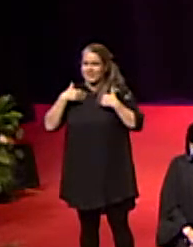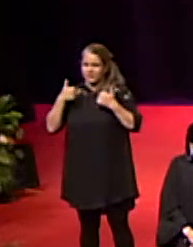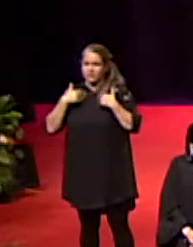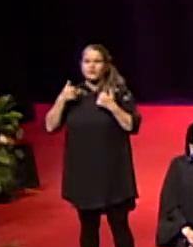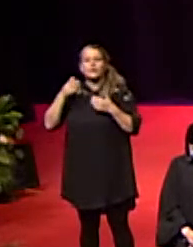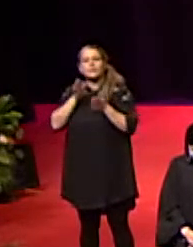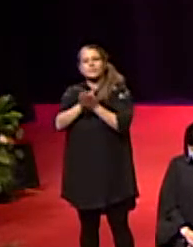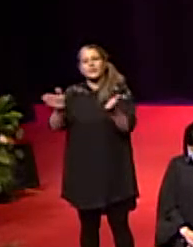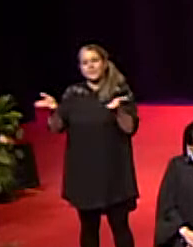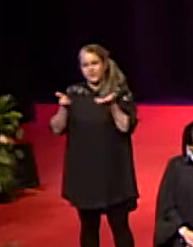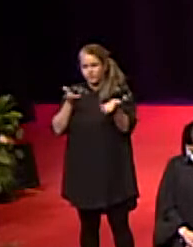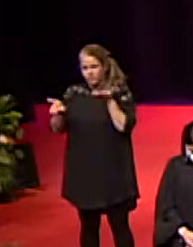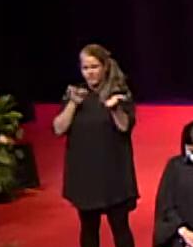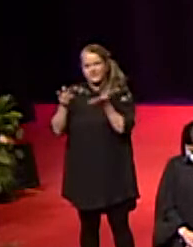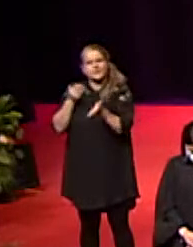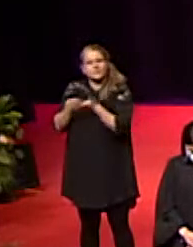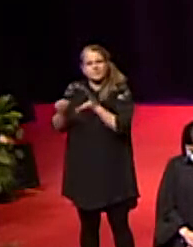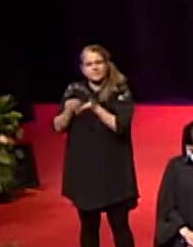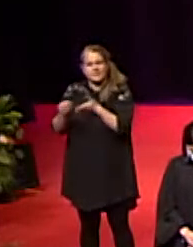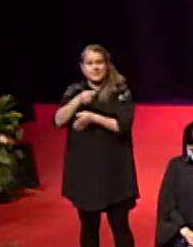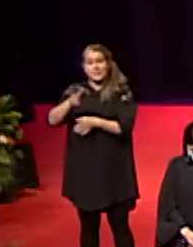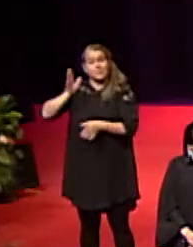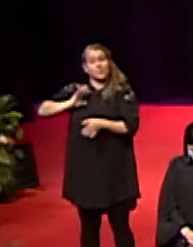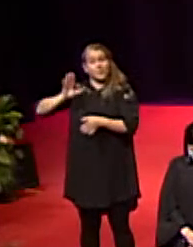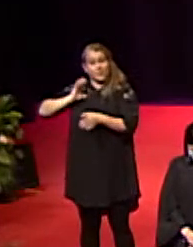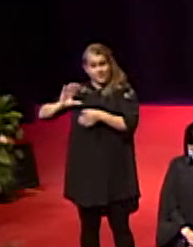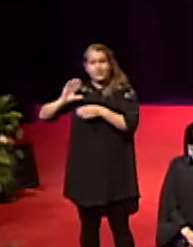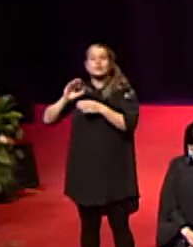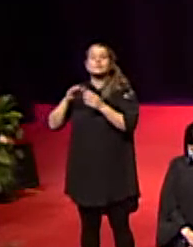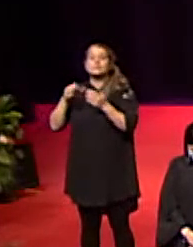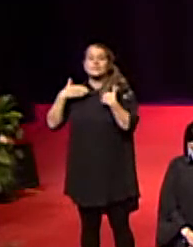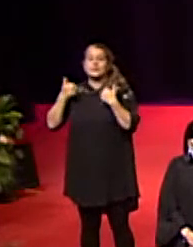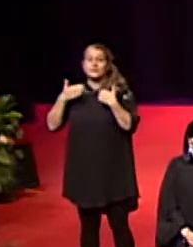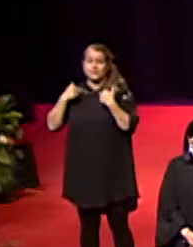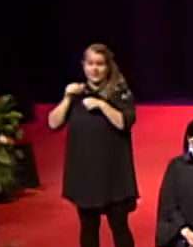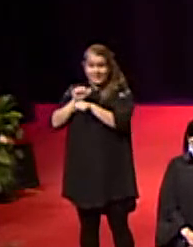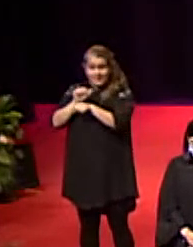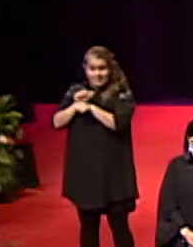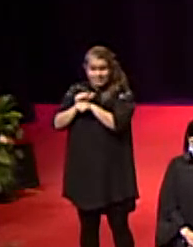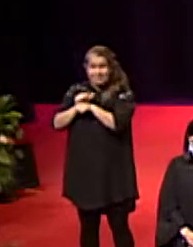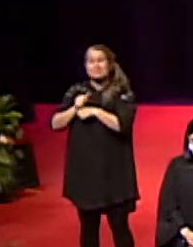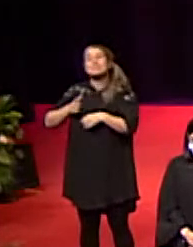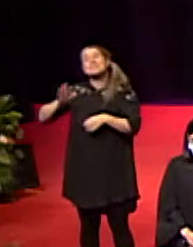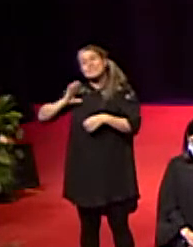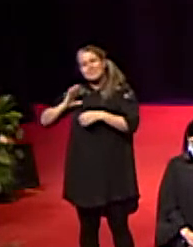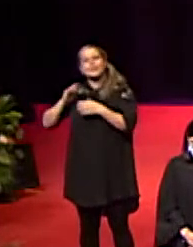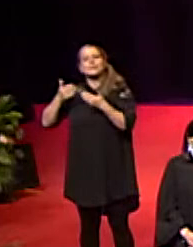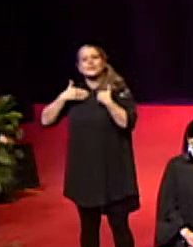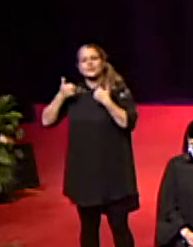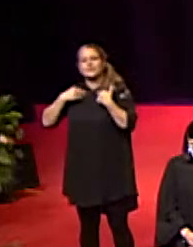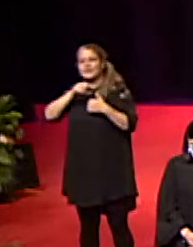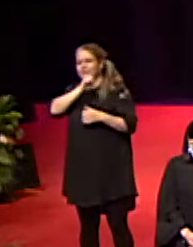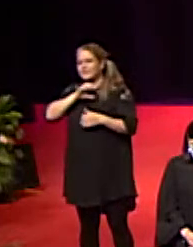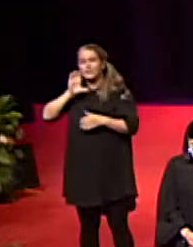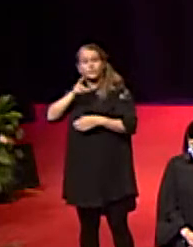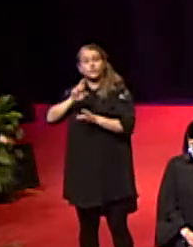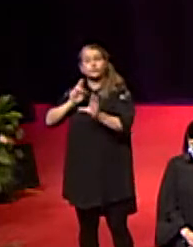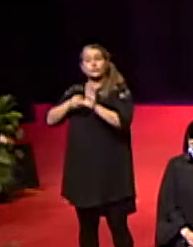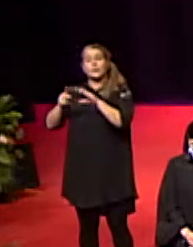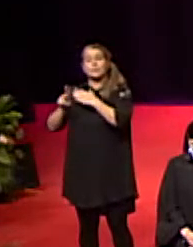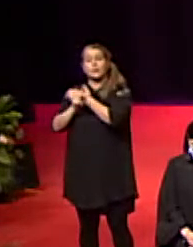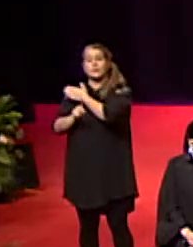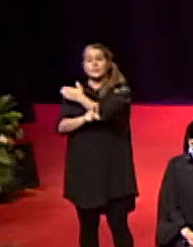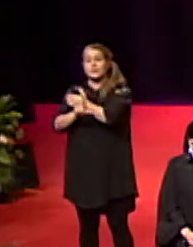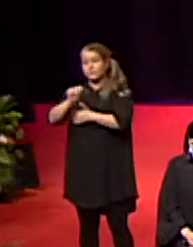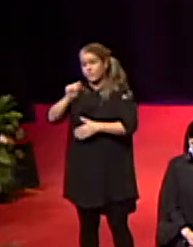Procurement and served previously as Minister of Labor and Minister of Seniors. She was first elected to Parliament in 2015. As a member